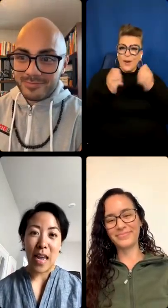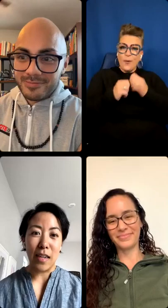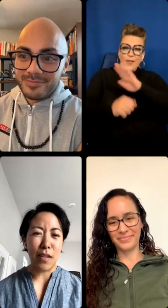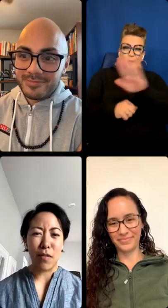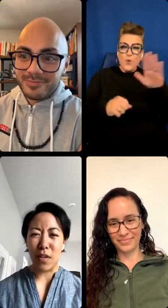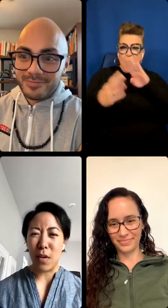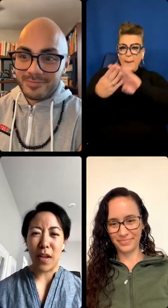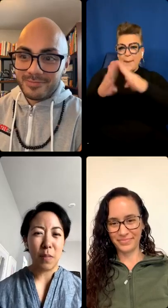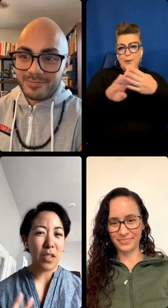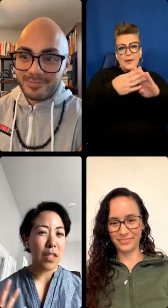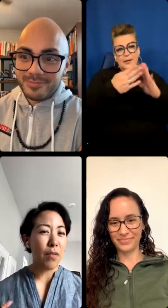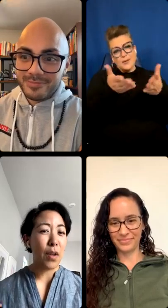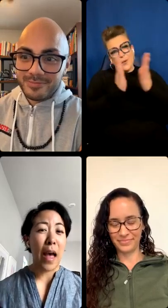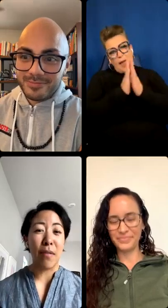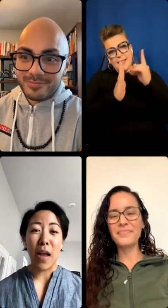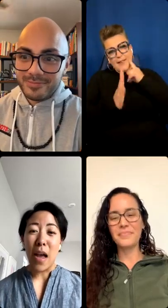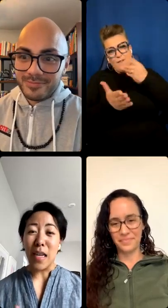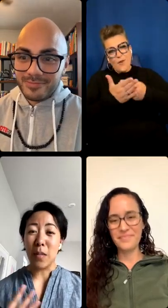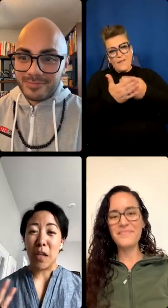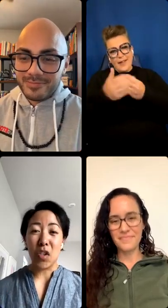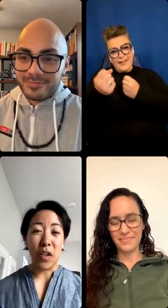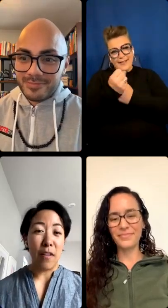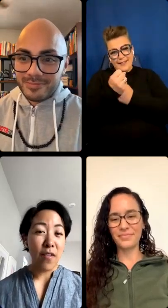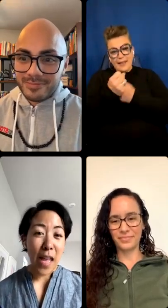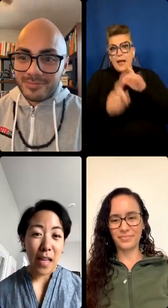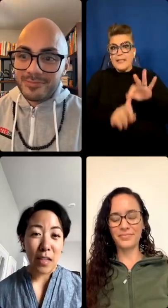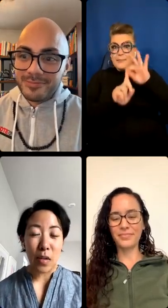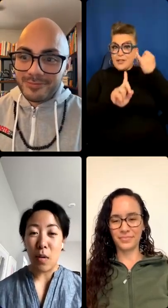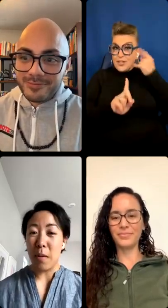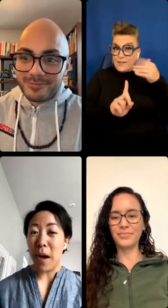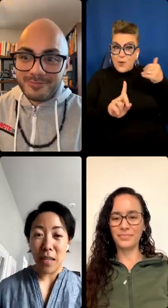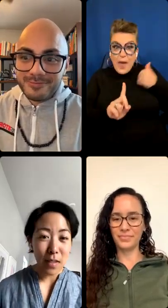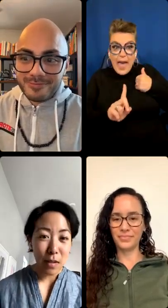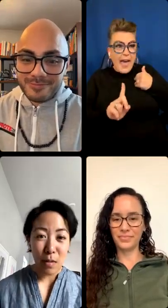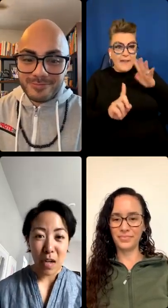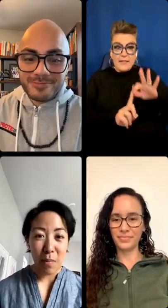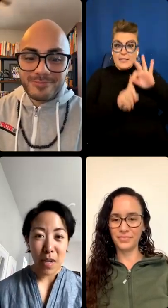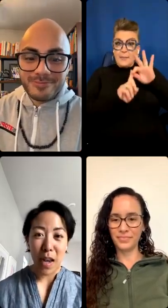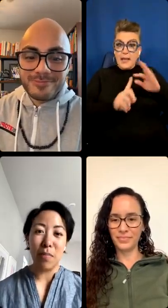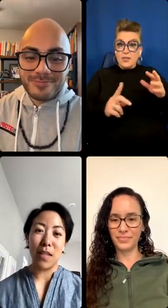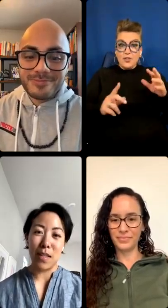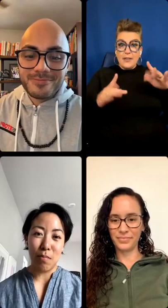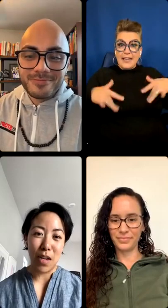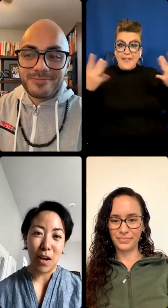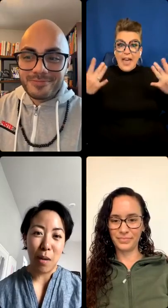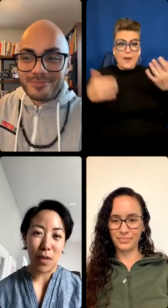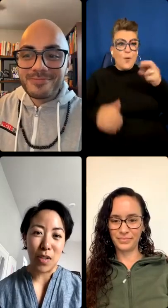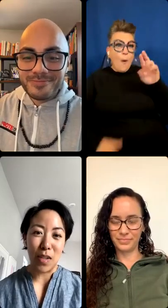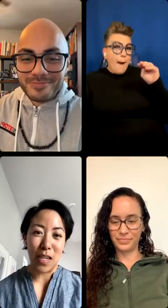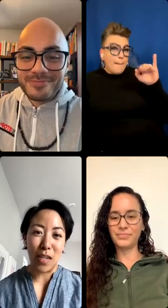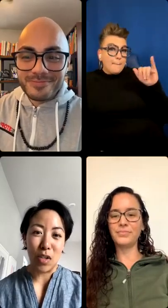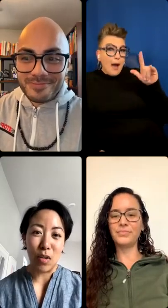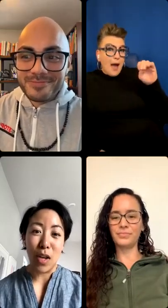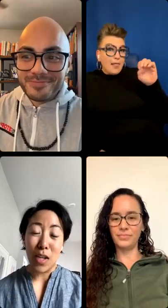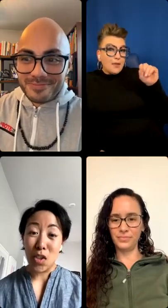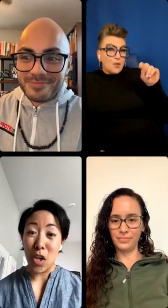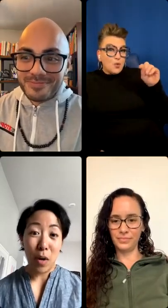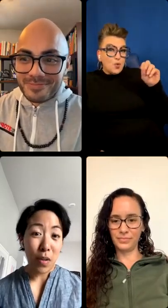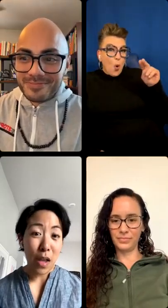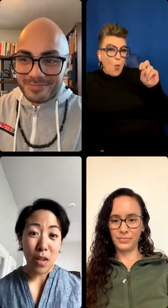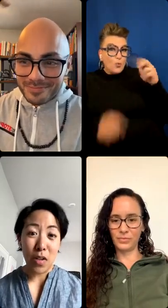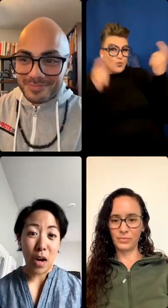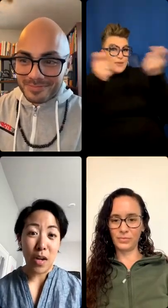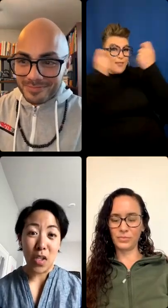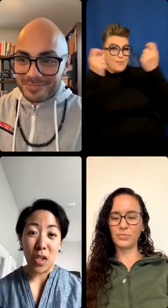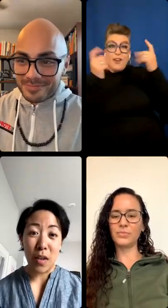communities. And if you, especially if you have a special event or milestone coming up, this can be an opportunity to